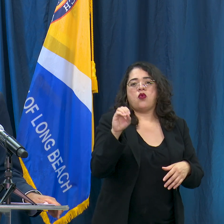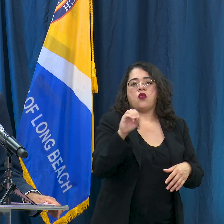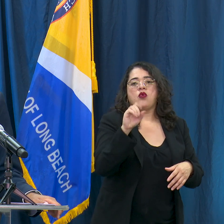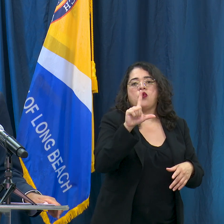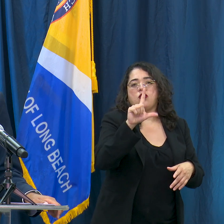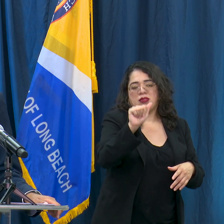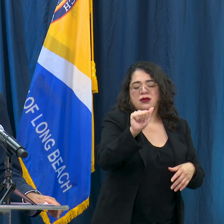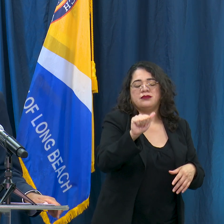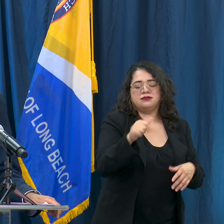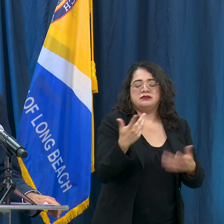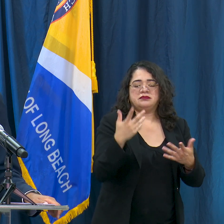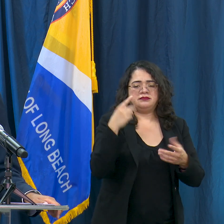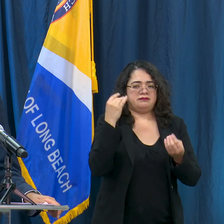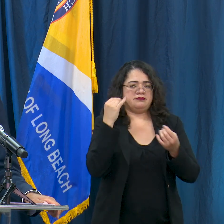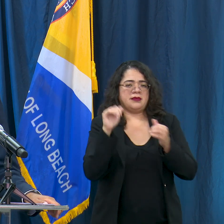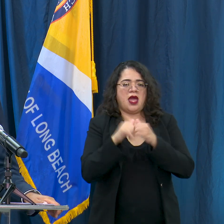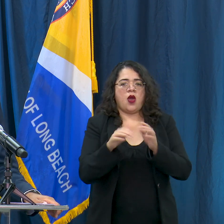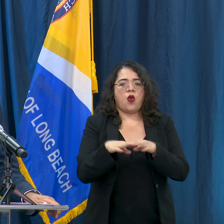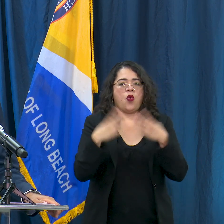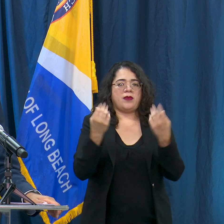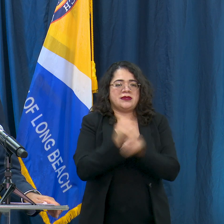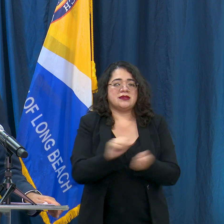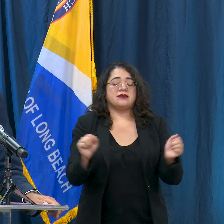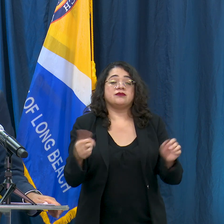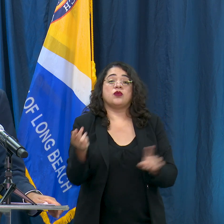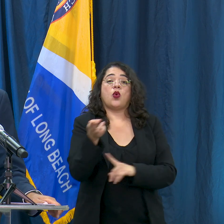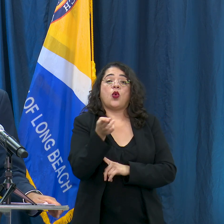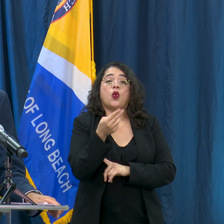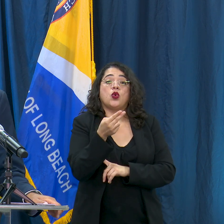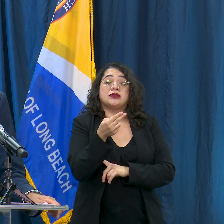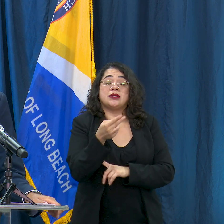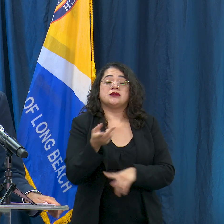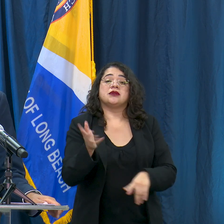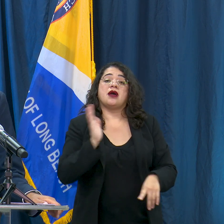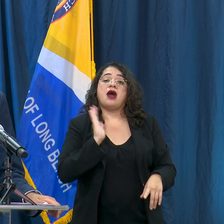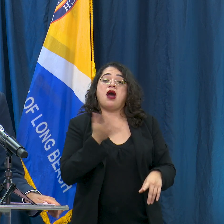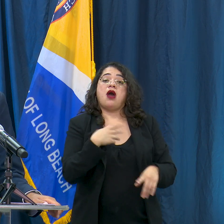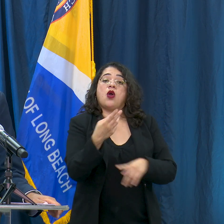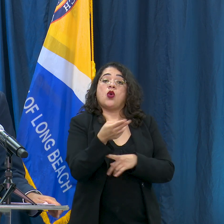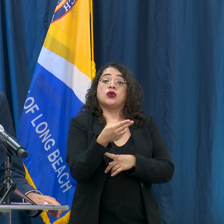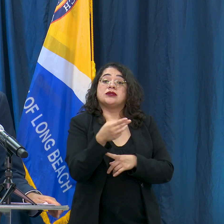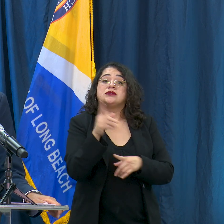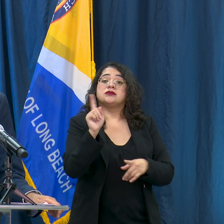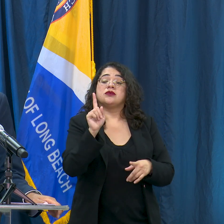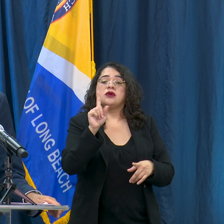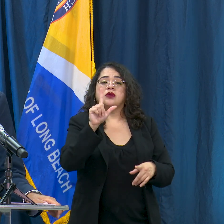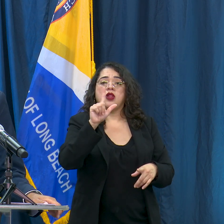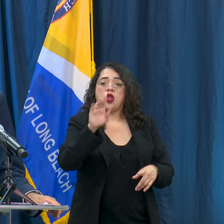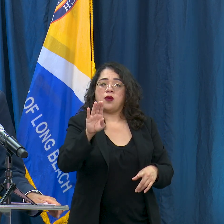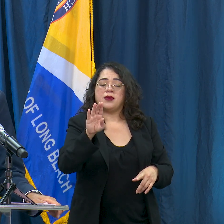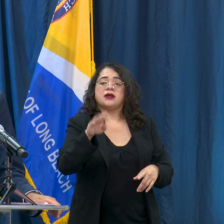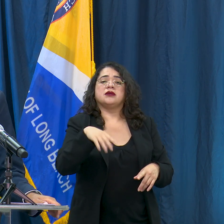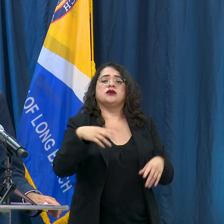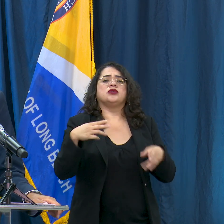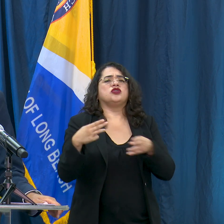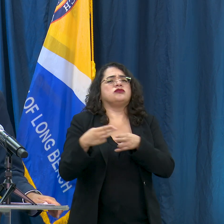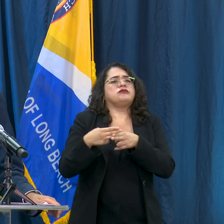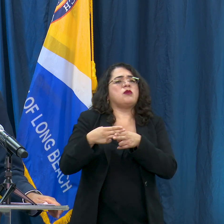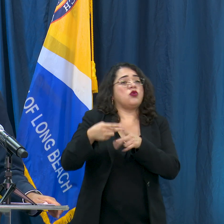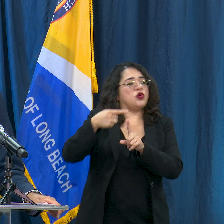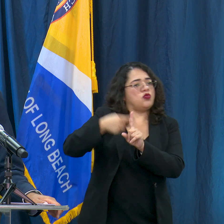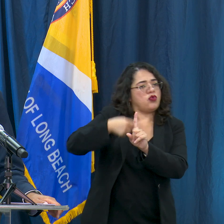safely. And hotels, our hotels in Long Beach, including short-term rentals, will